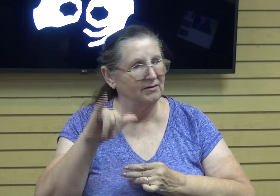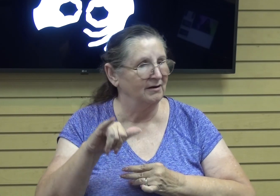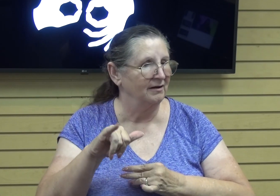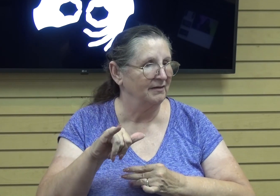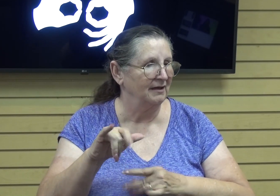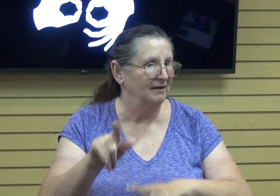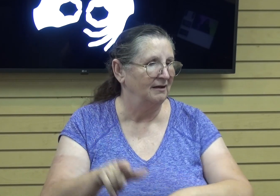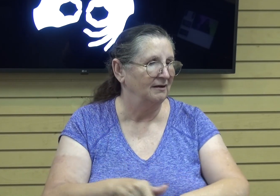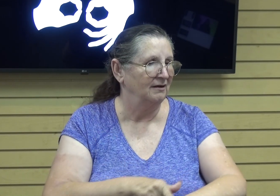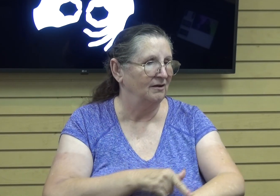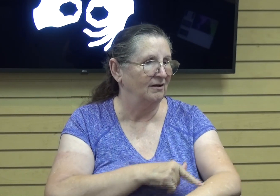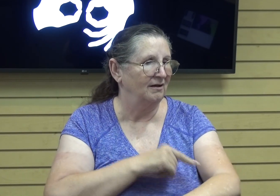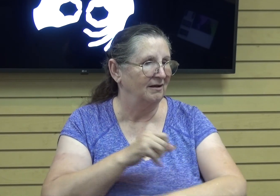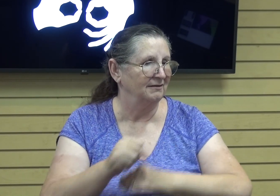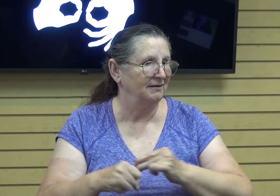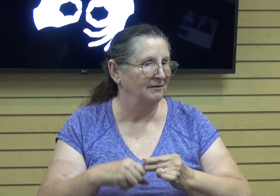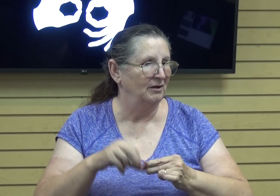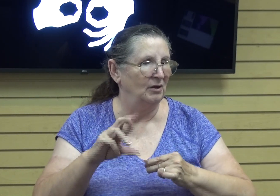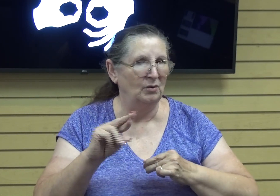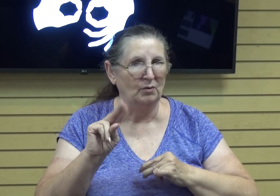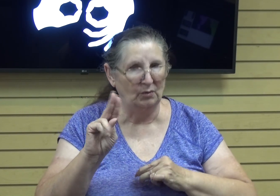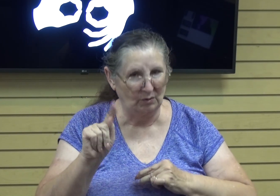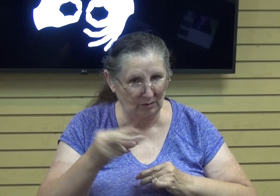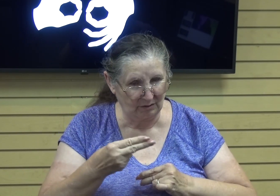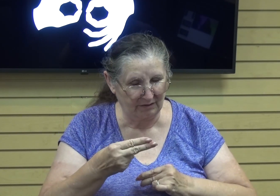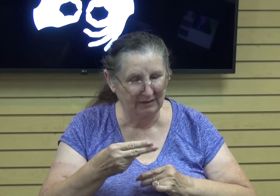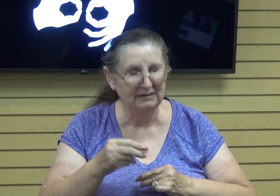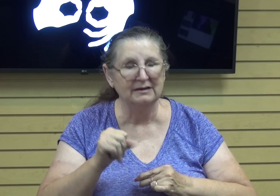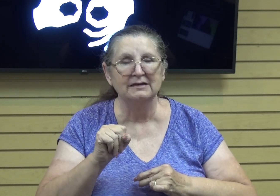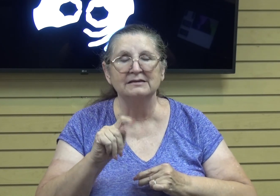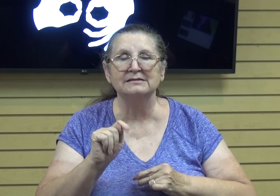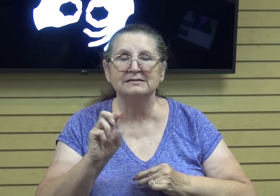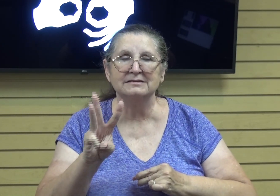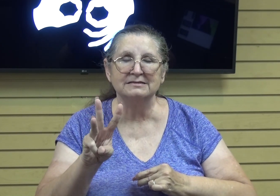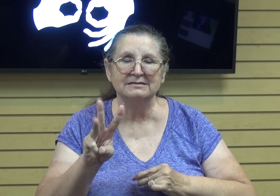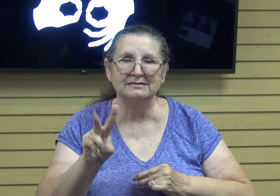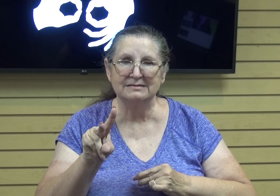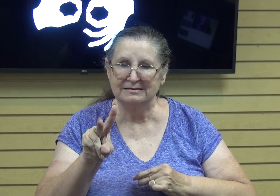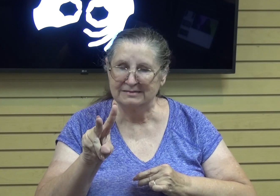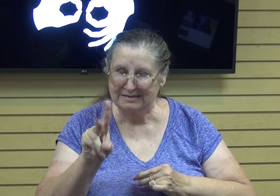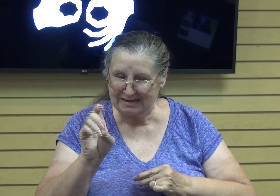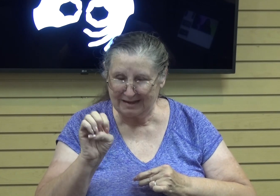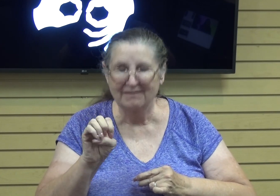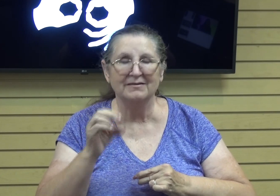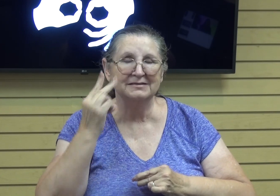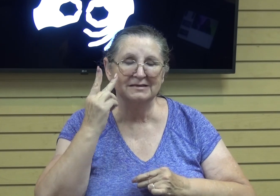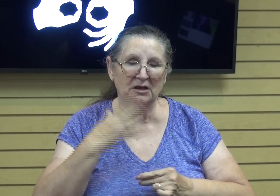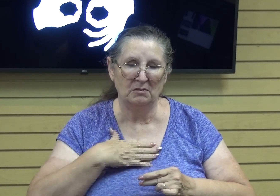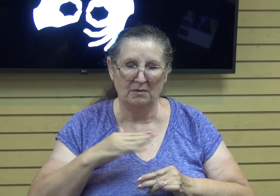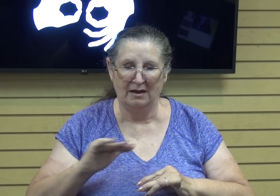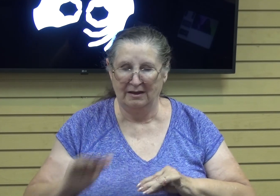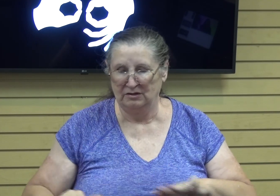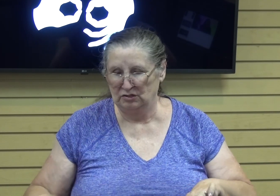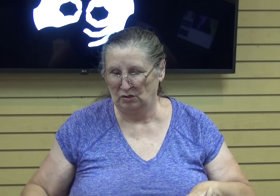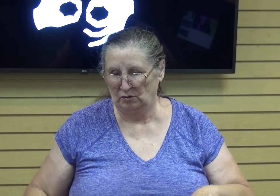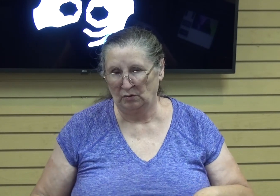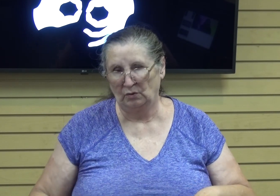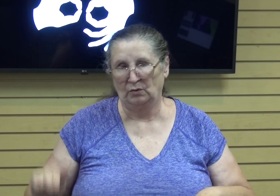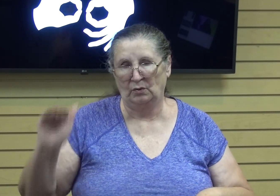for that long. Ruth and Steve, they have seen our children grow and just accomplish things within the church and